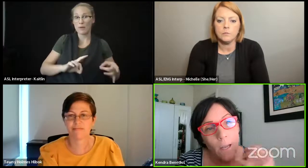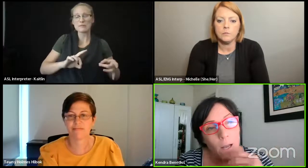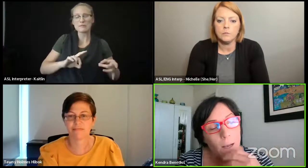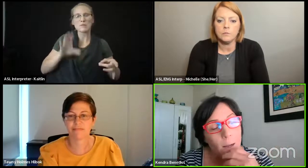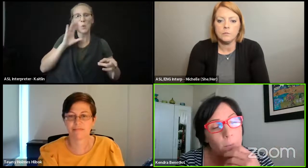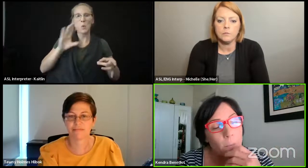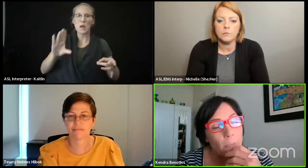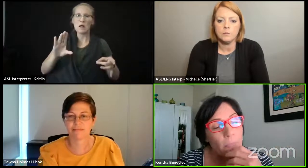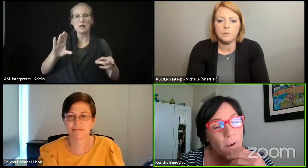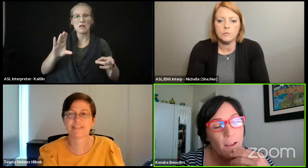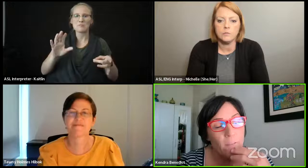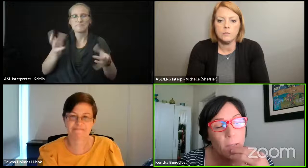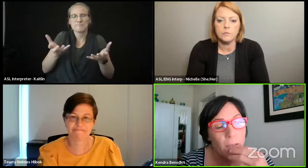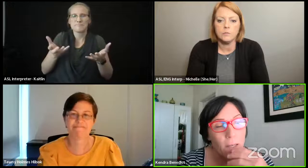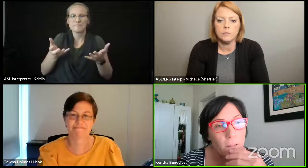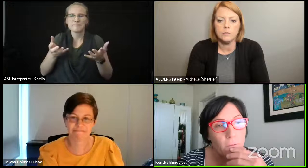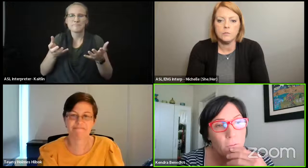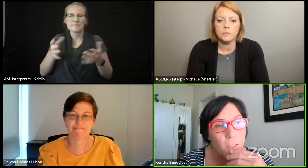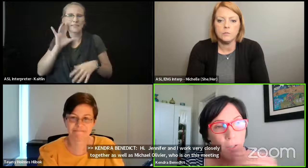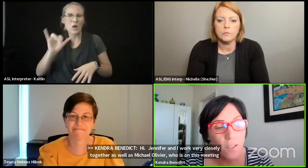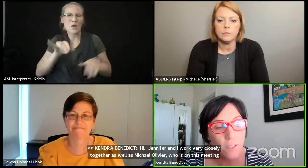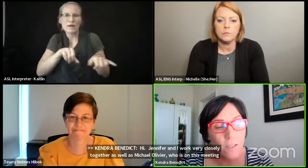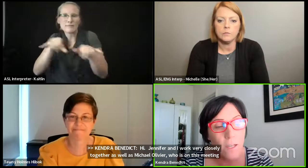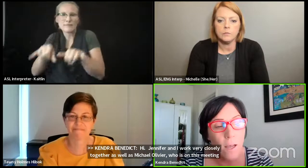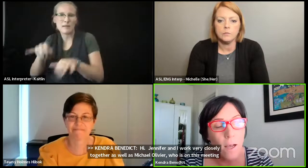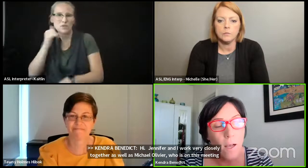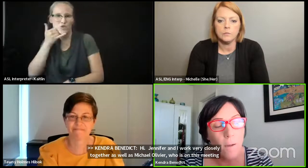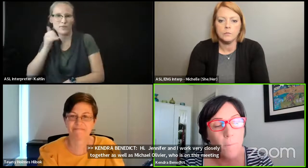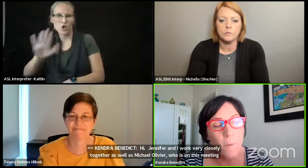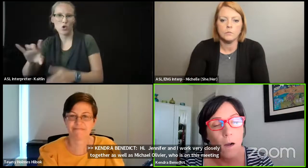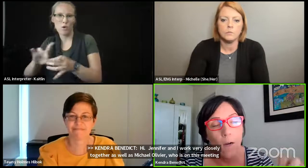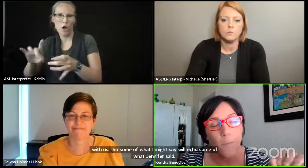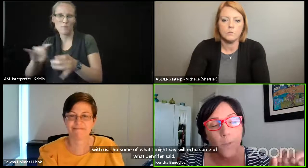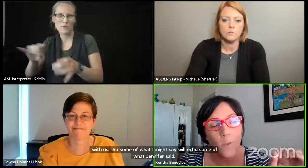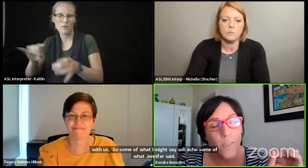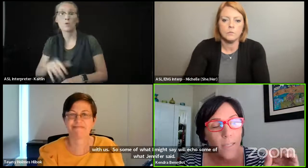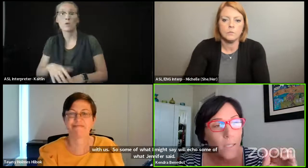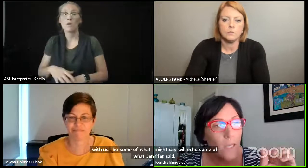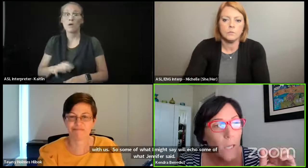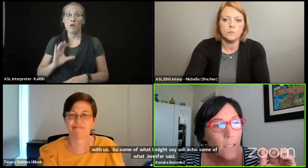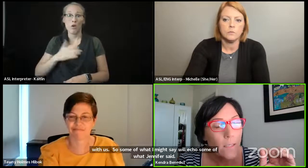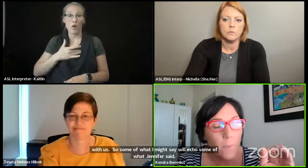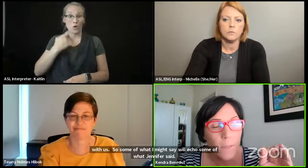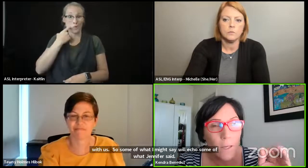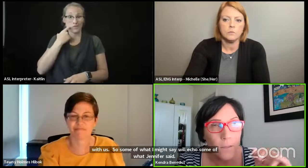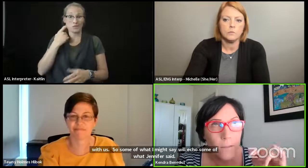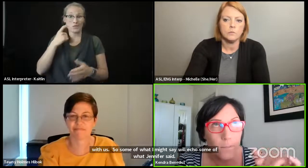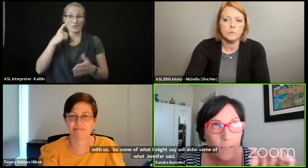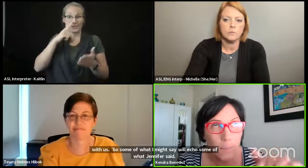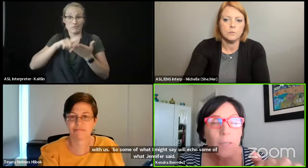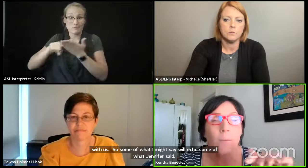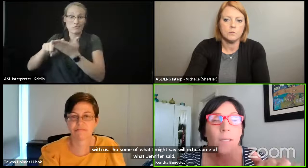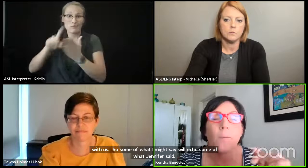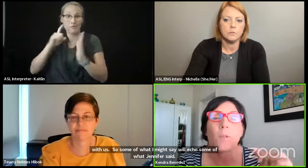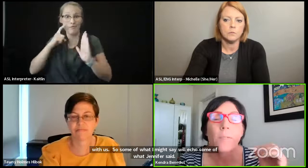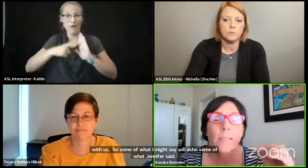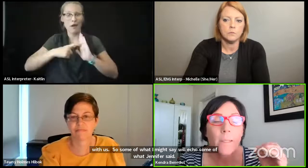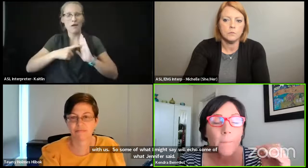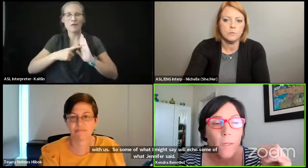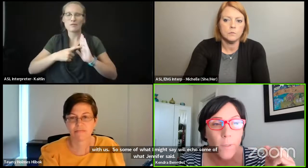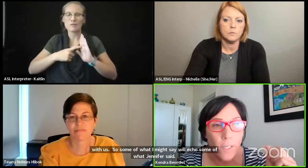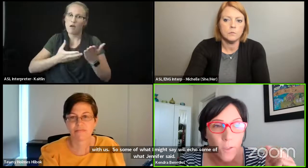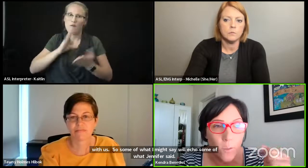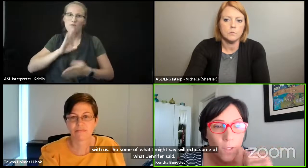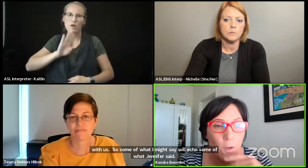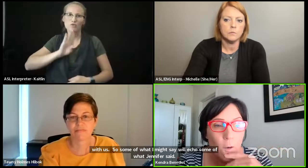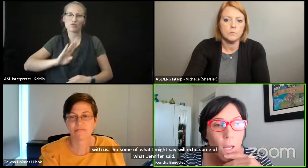said. There have been a lot of frustrations. Our most recent subcommittee most recently